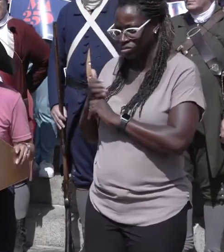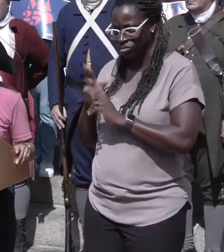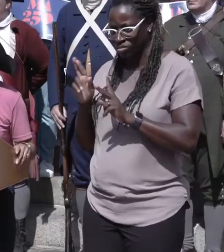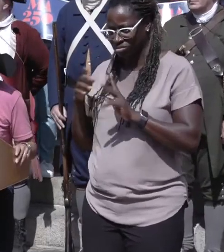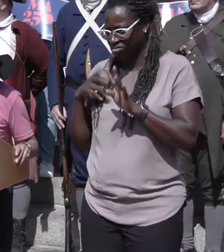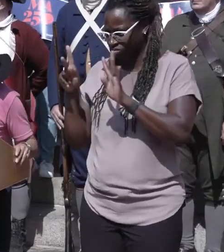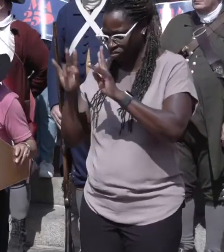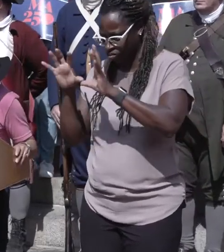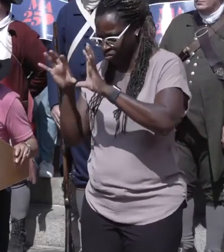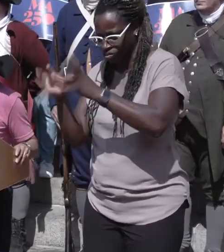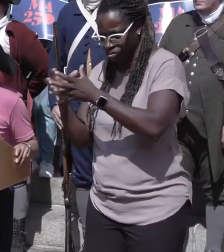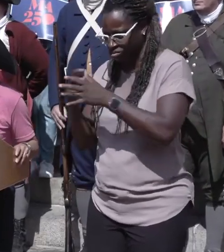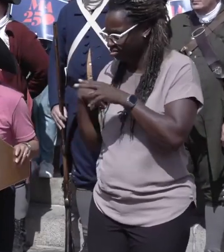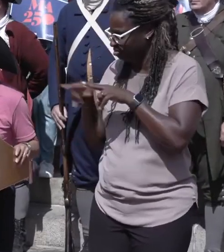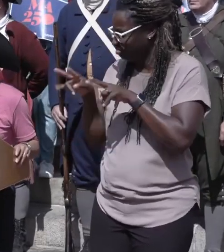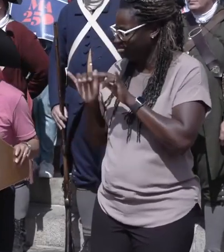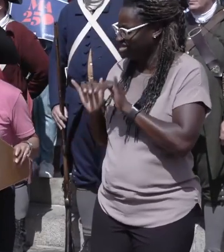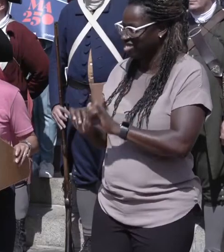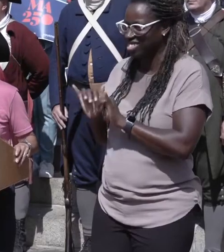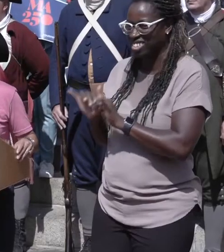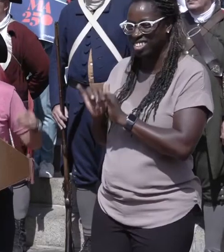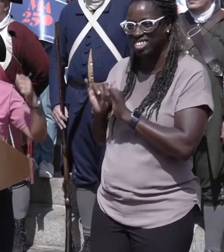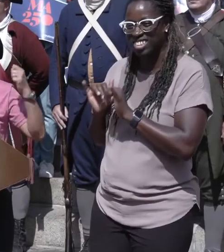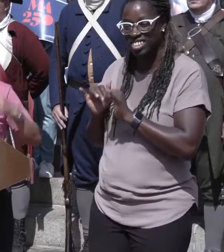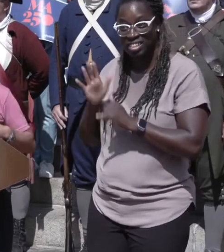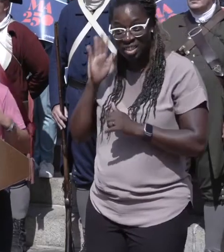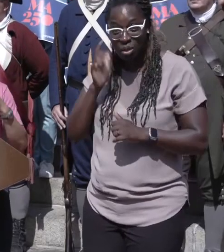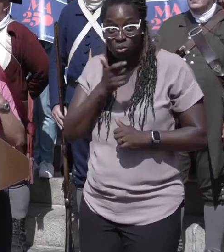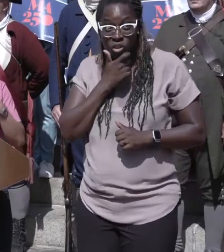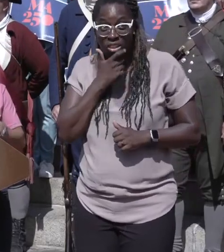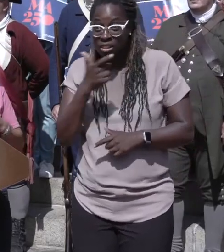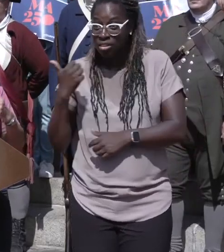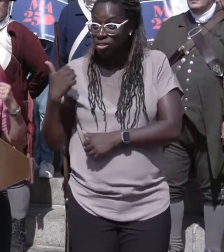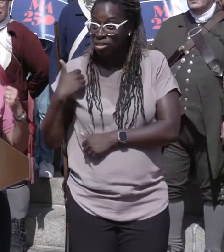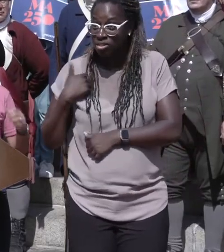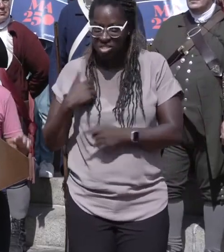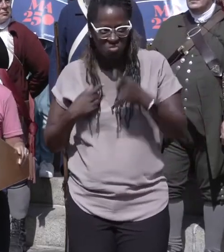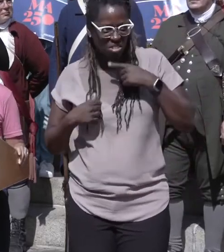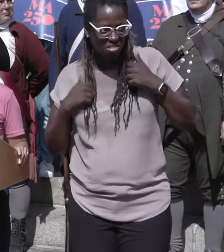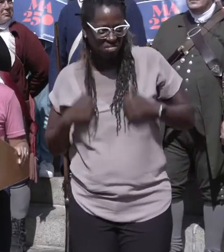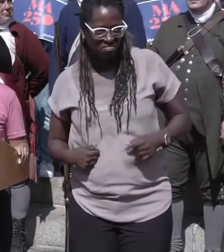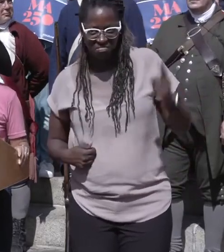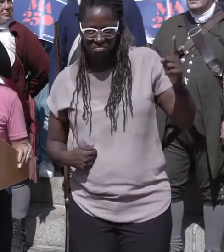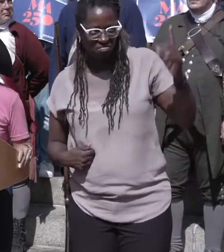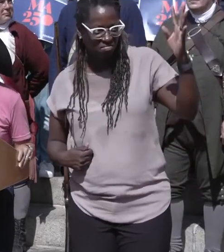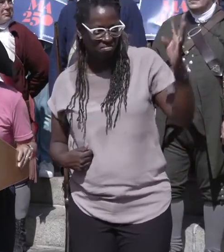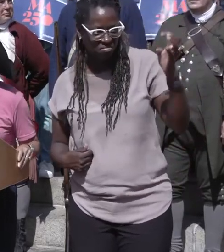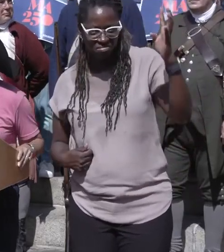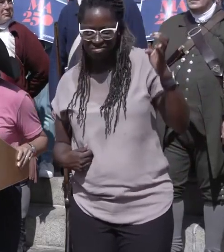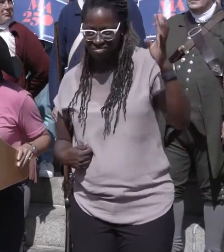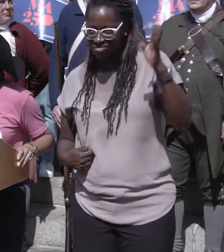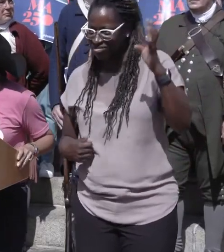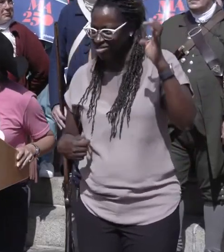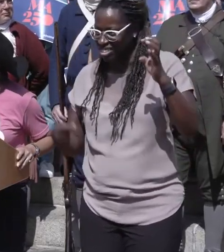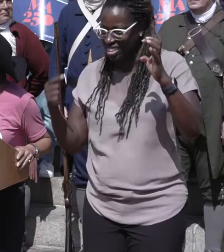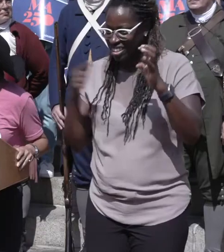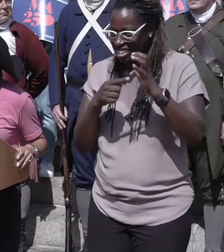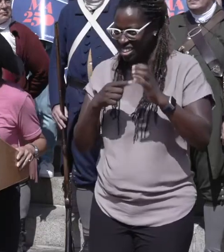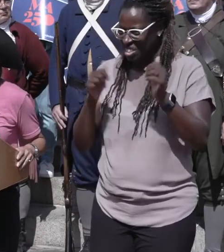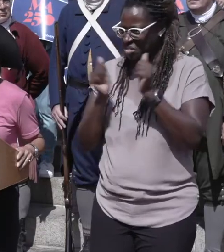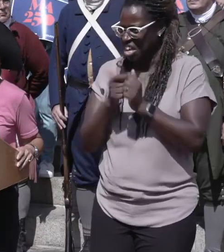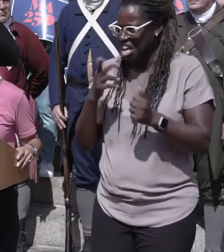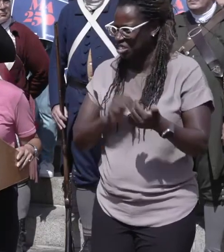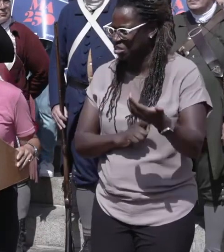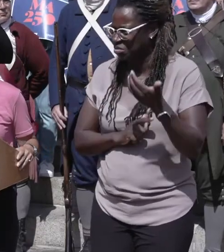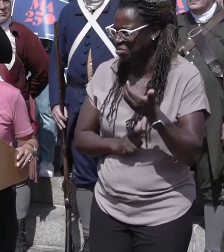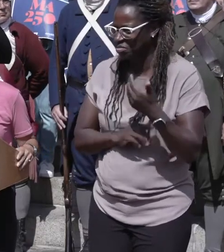this lawn, and then you see the British march in with their horses and their uniforms and their guns, and it is actually quite remarkable to think